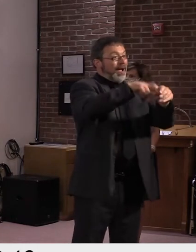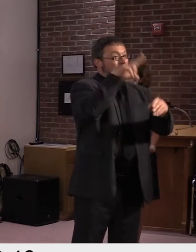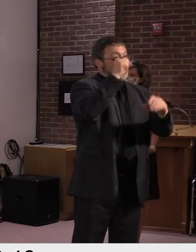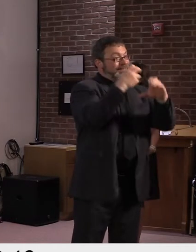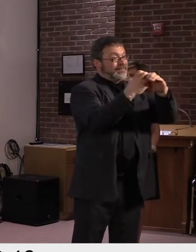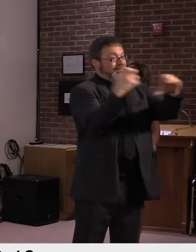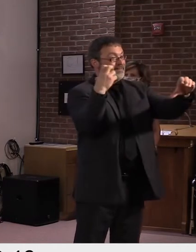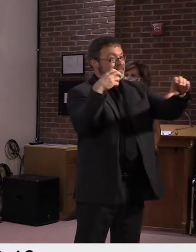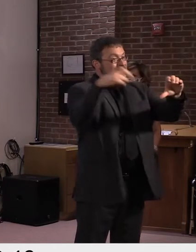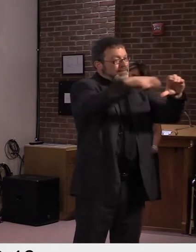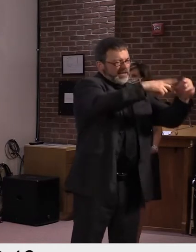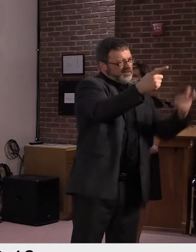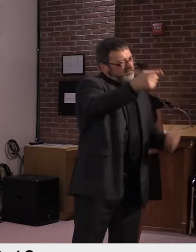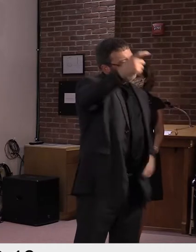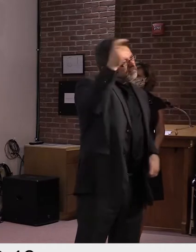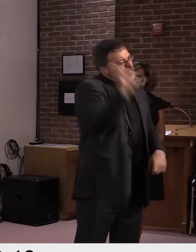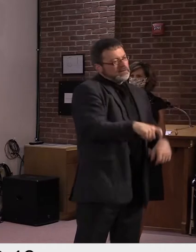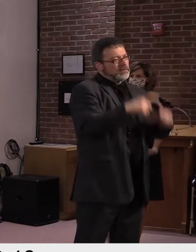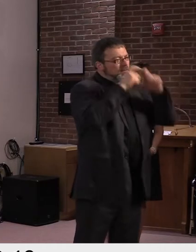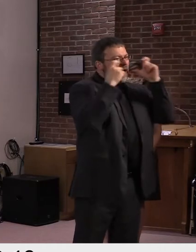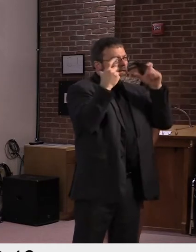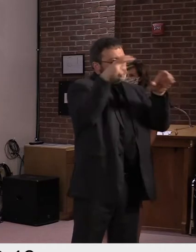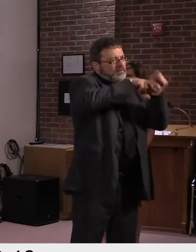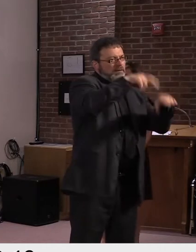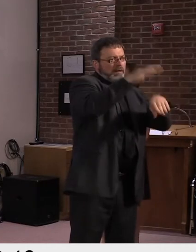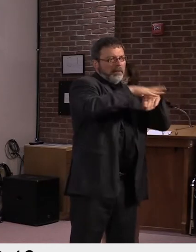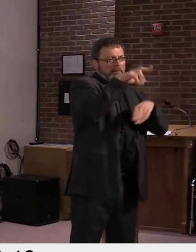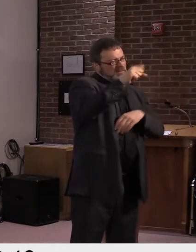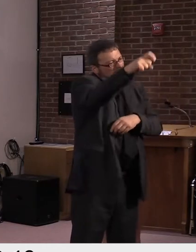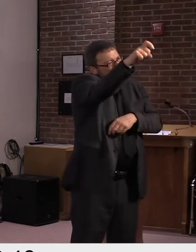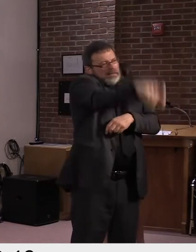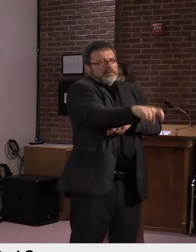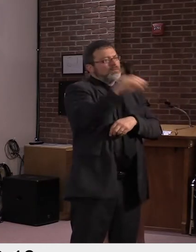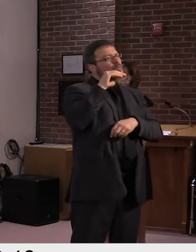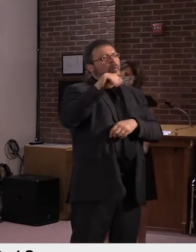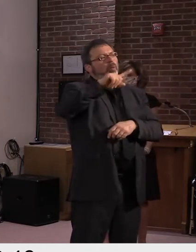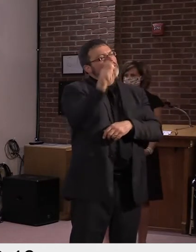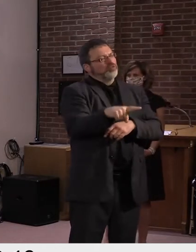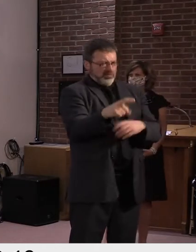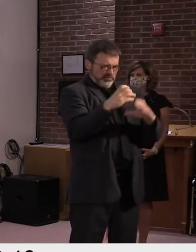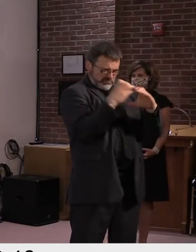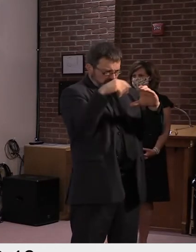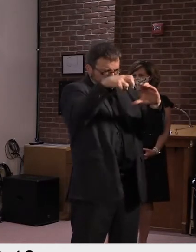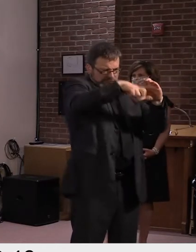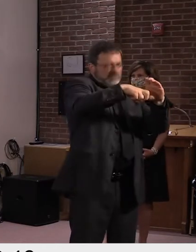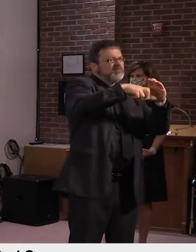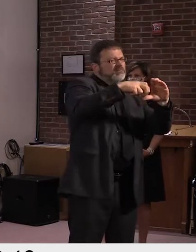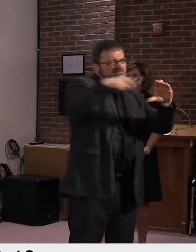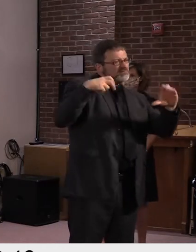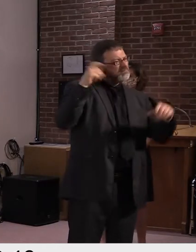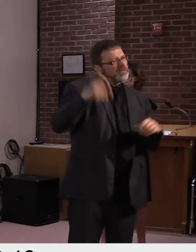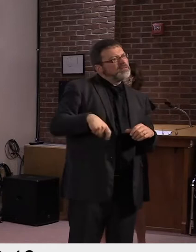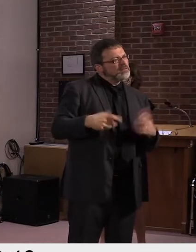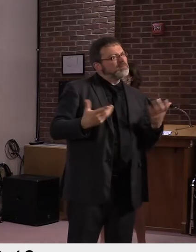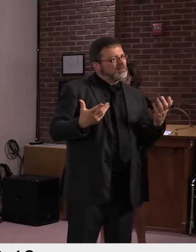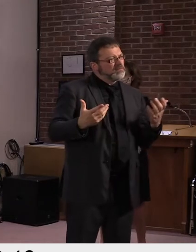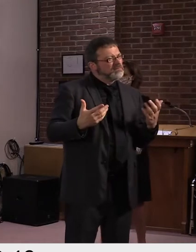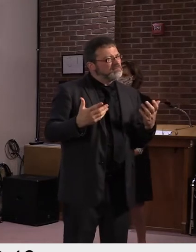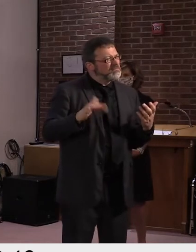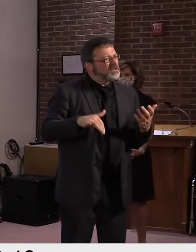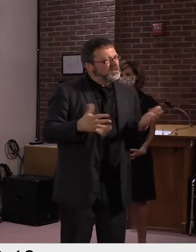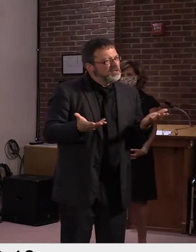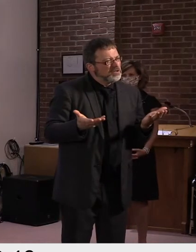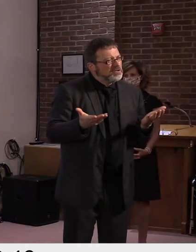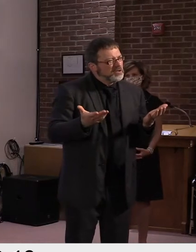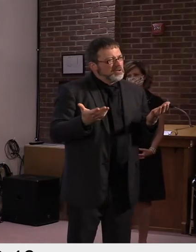mandatory, allowing for municipalities to take action, local control, take that into their own hands and require it has been